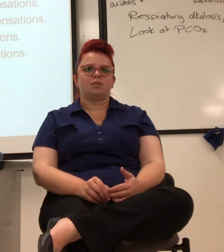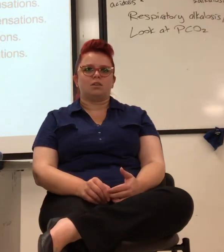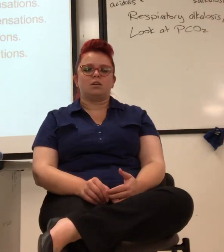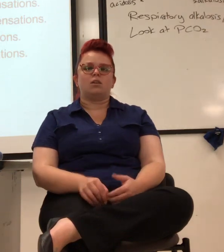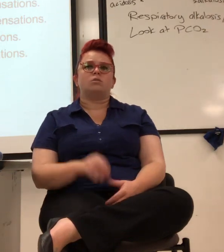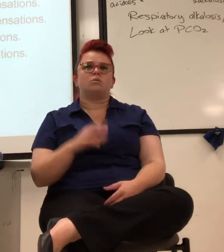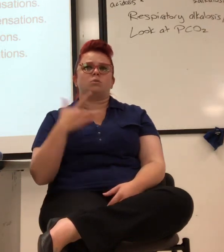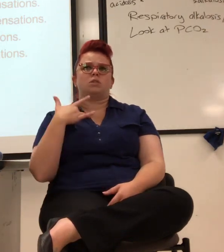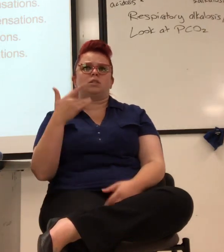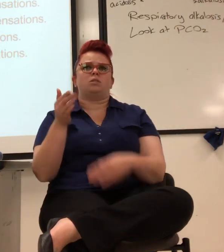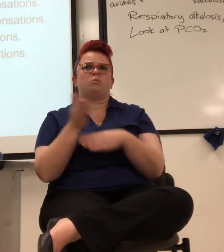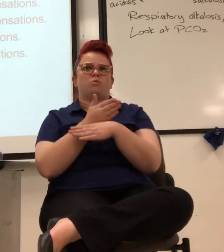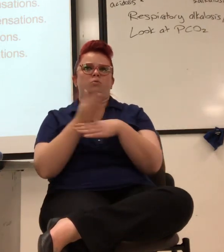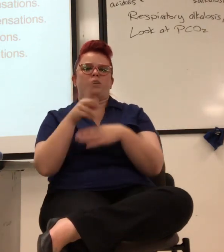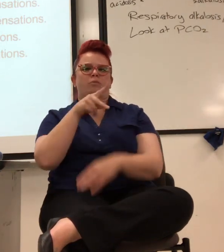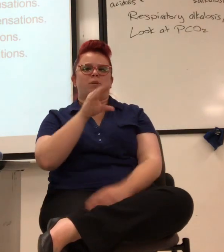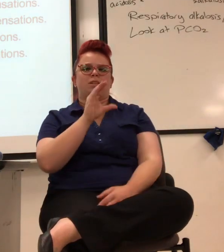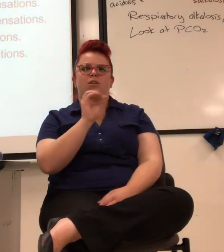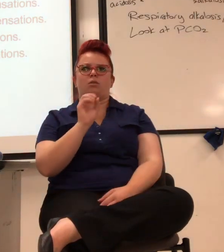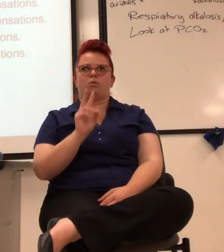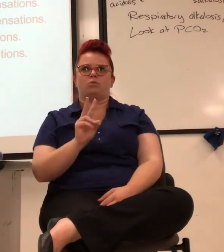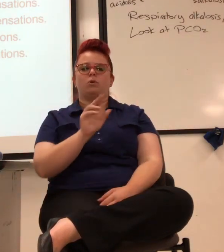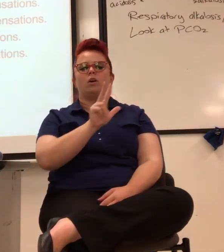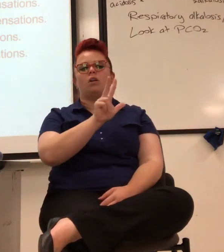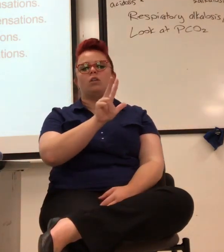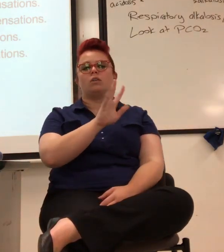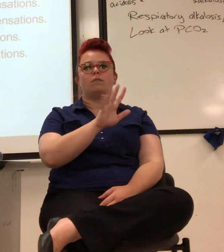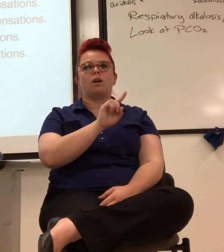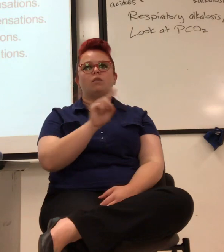pressure CO2 in the blood.